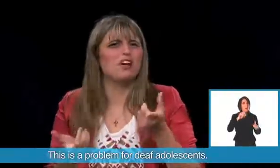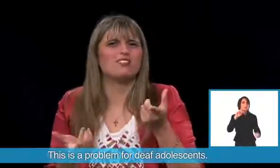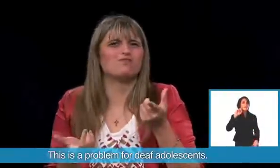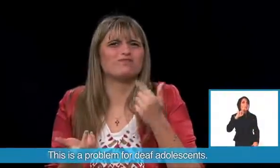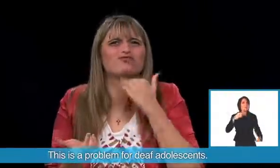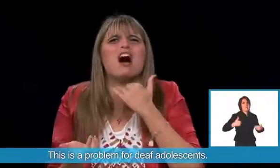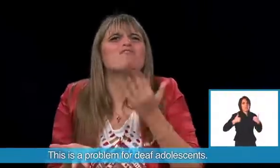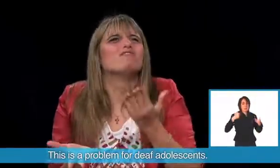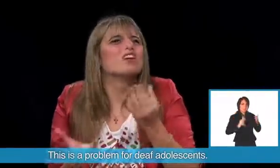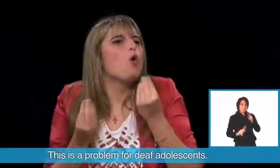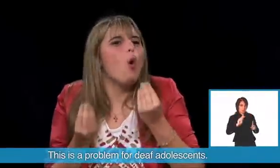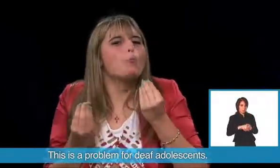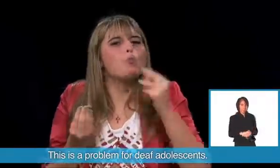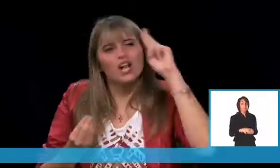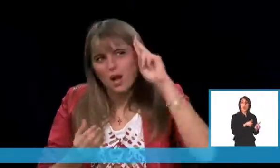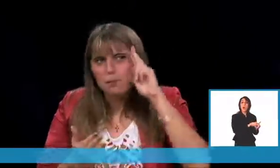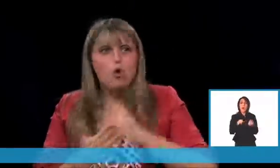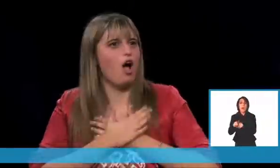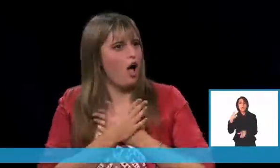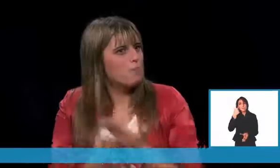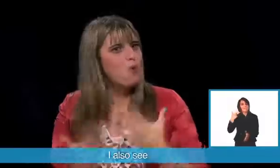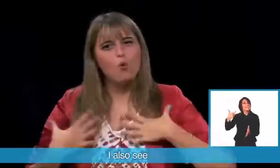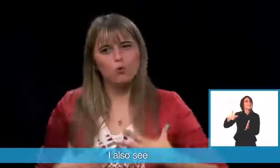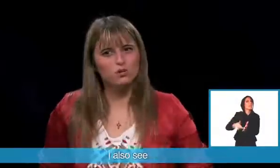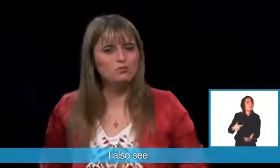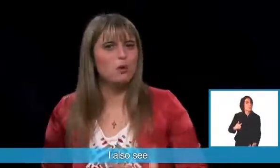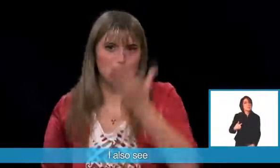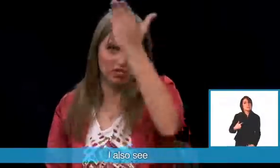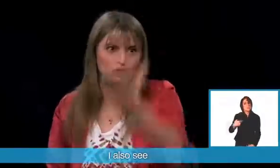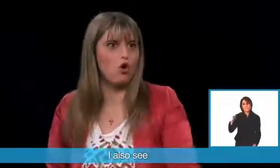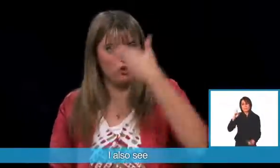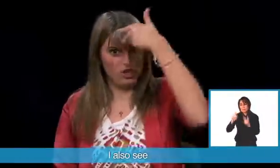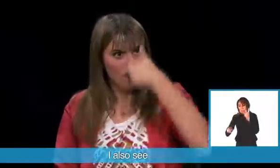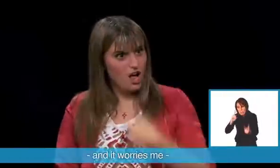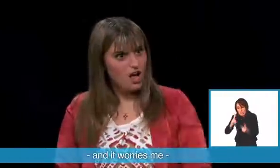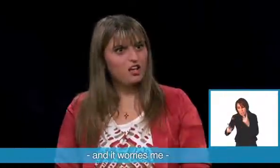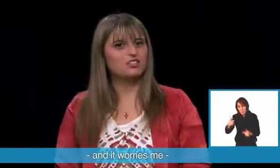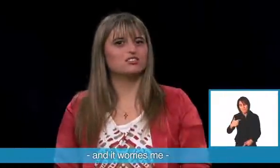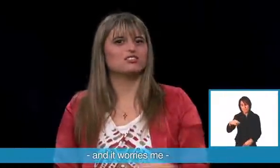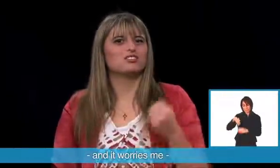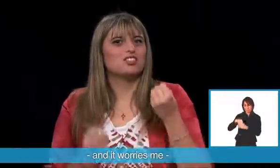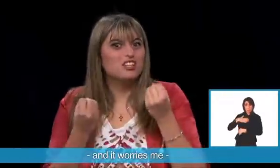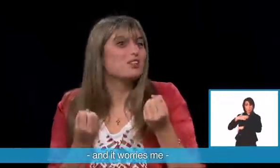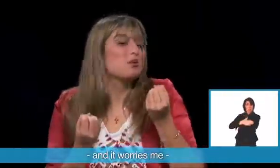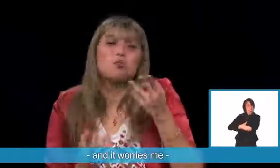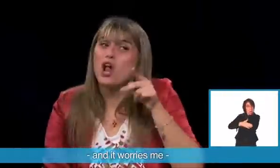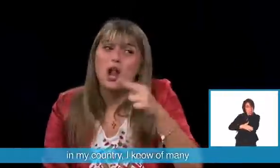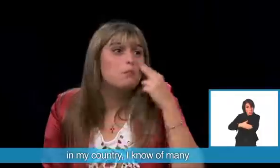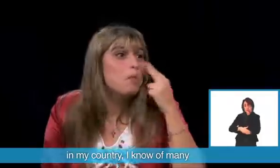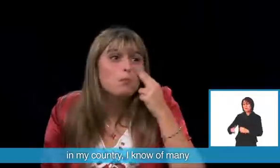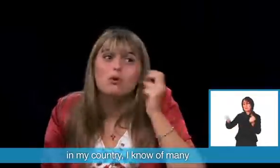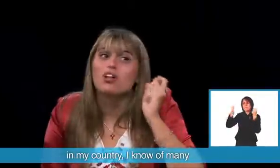is a problem for deaf adolescents. I also see, and it worries me, in